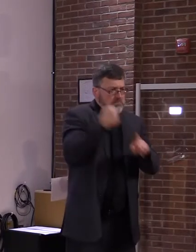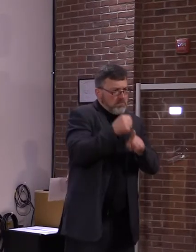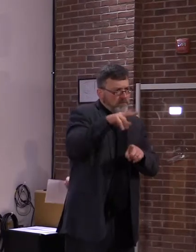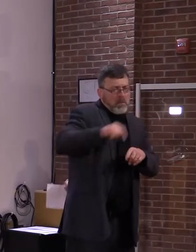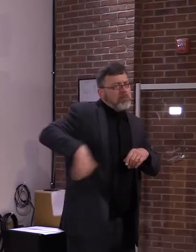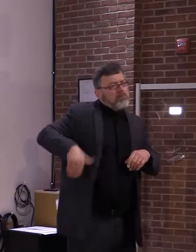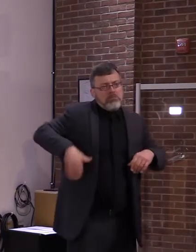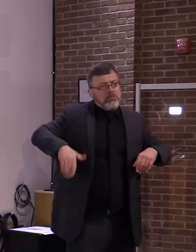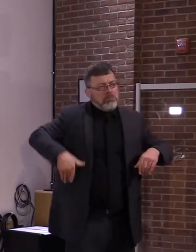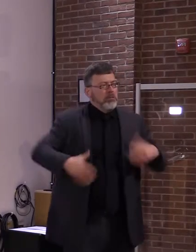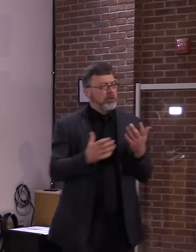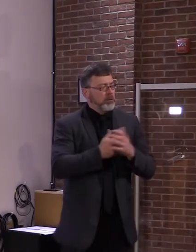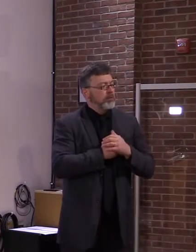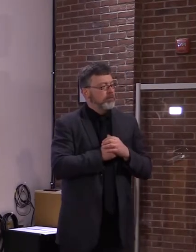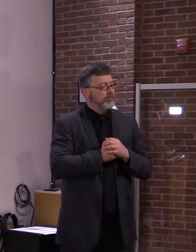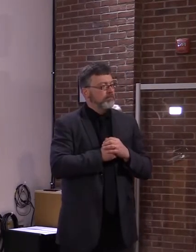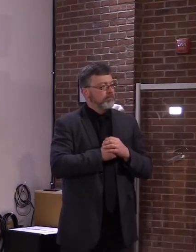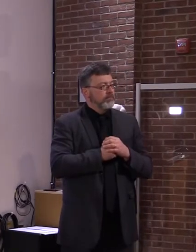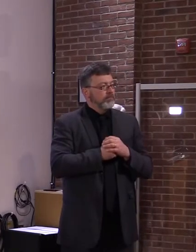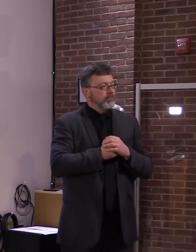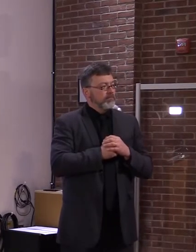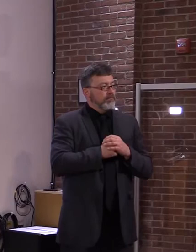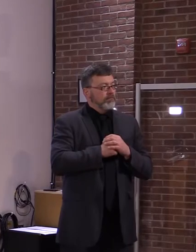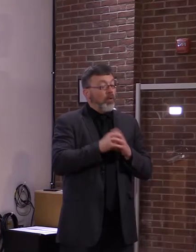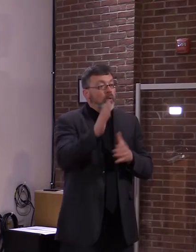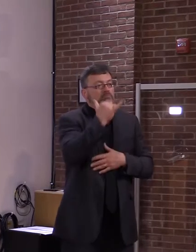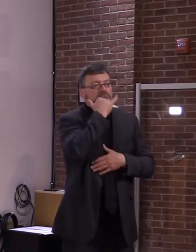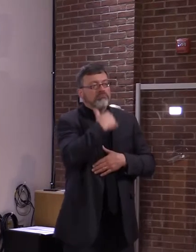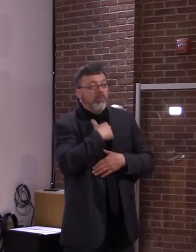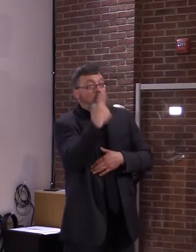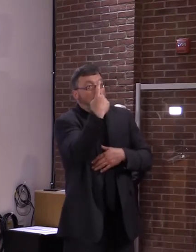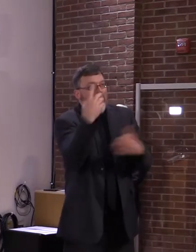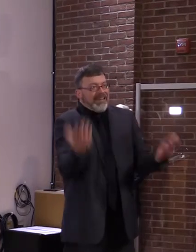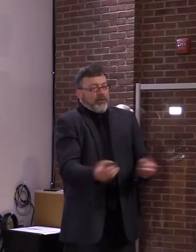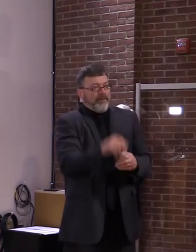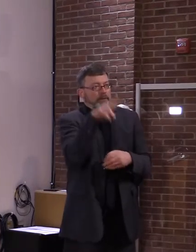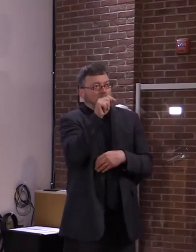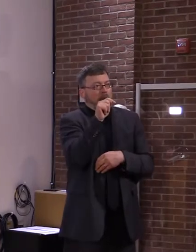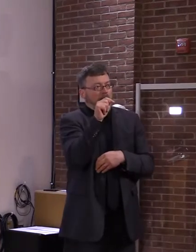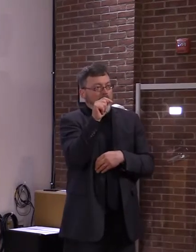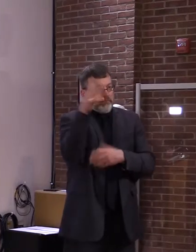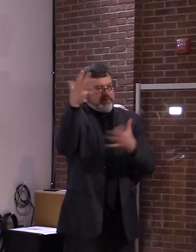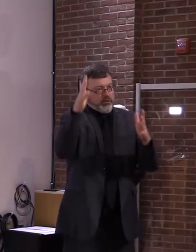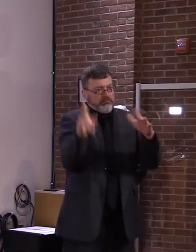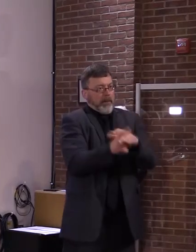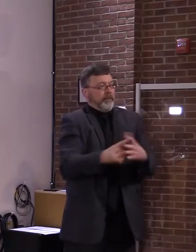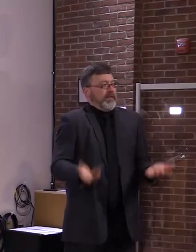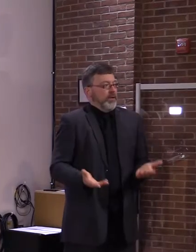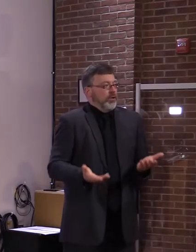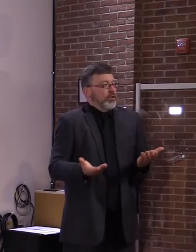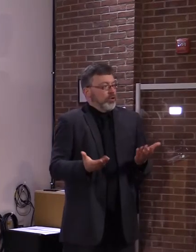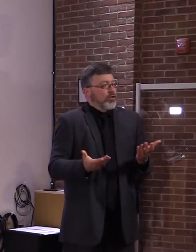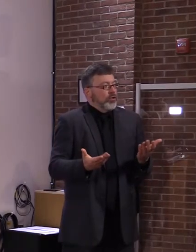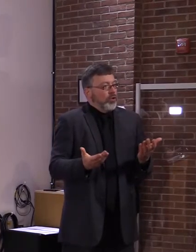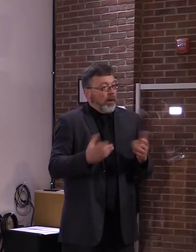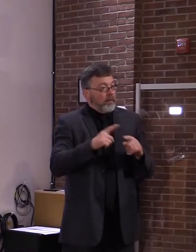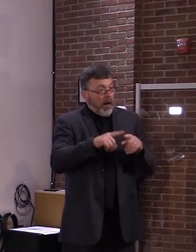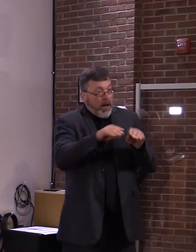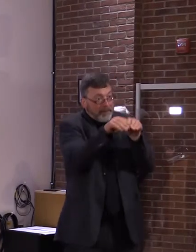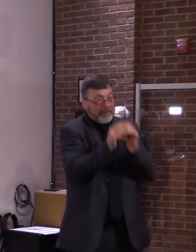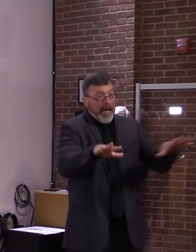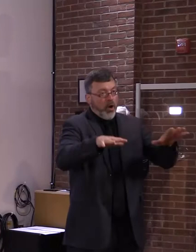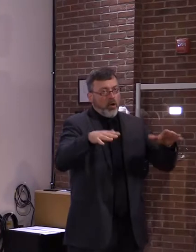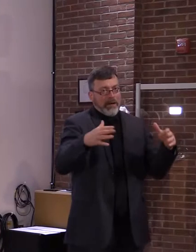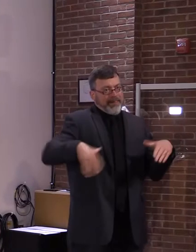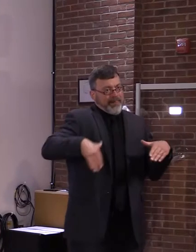help protect yourself and those around you. Because the good news is that the vaccines are showing tremendous success